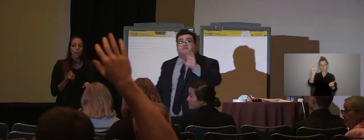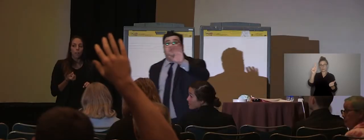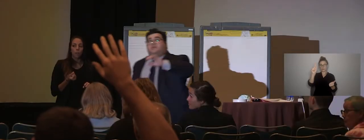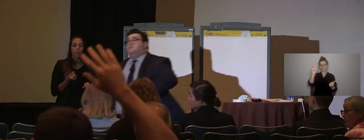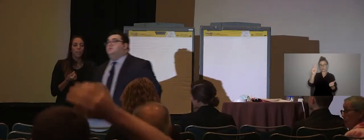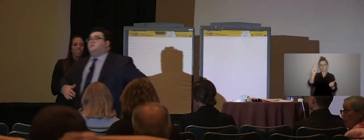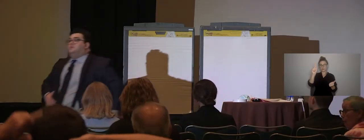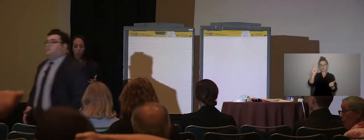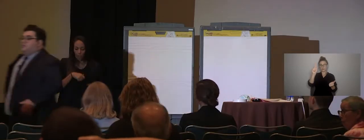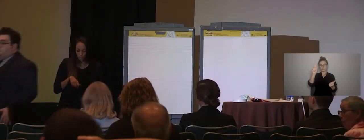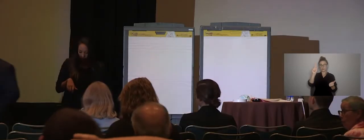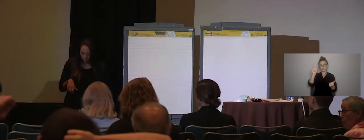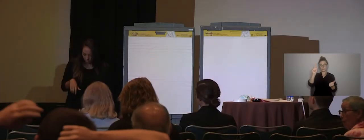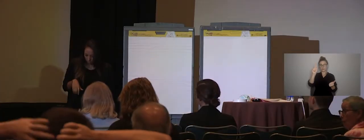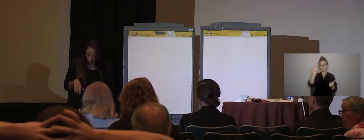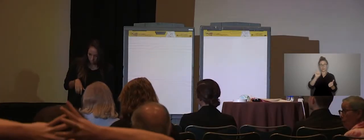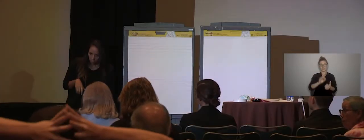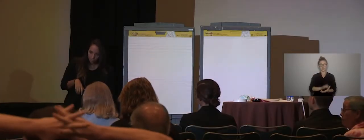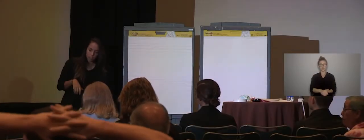Hold on, sorry.